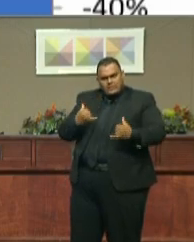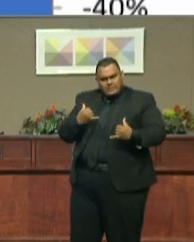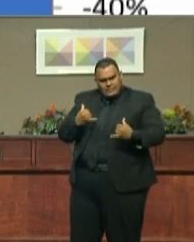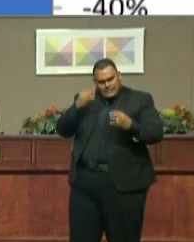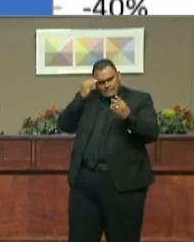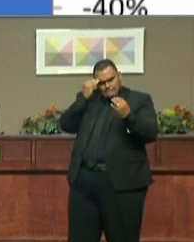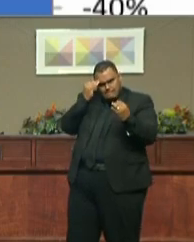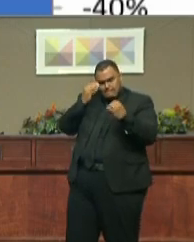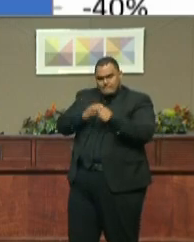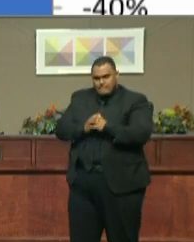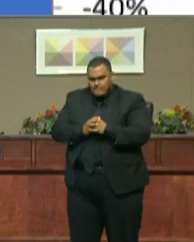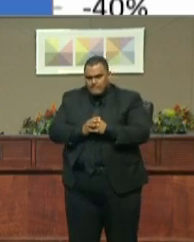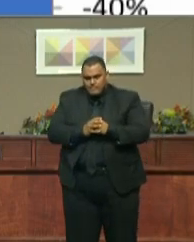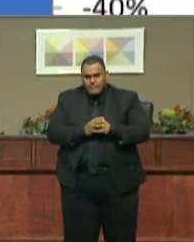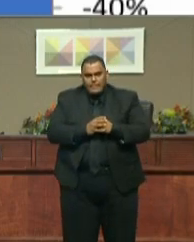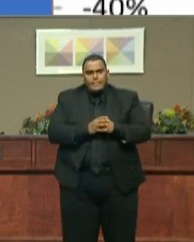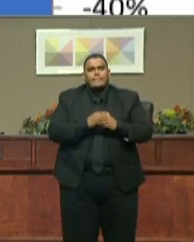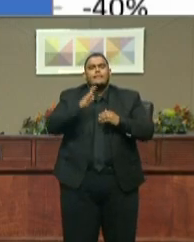data, please.